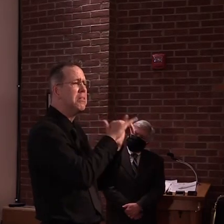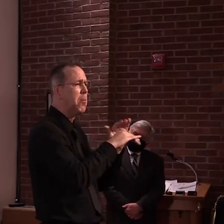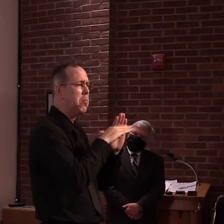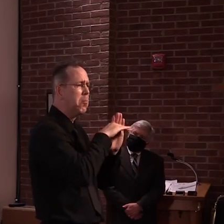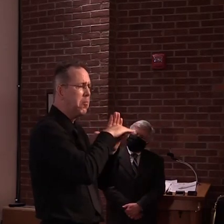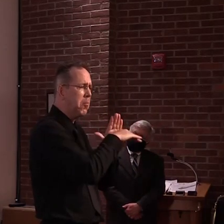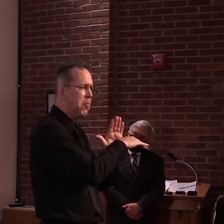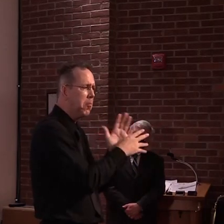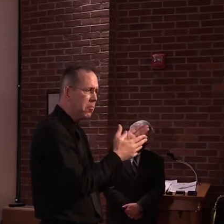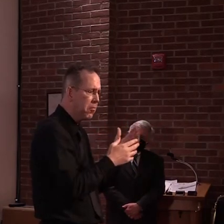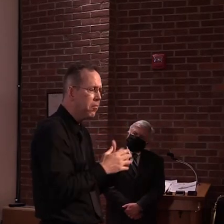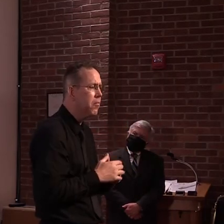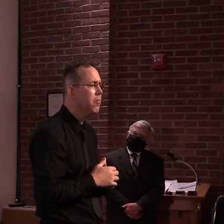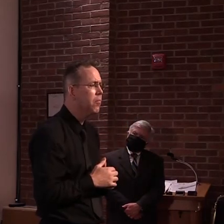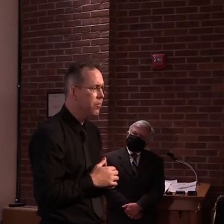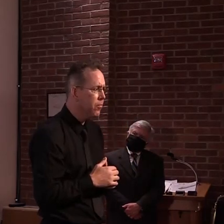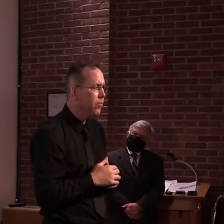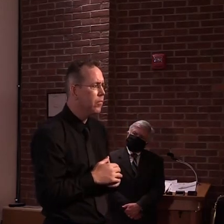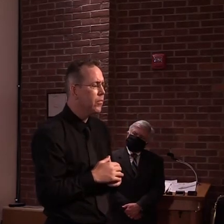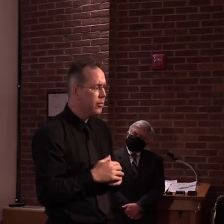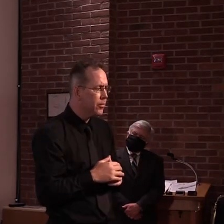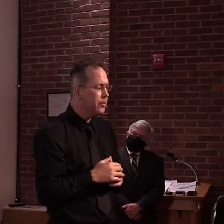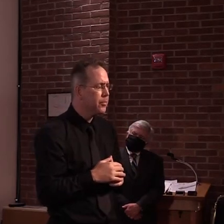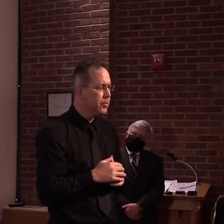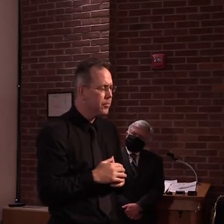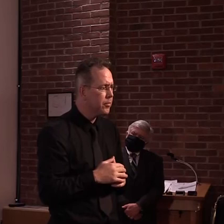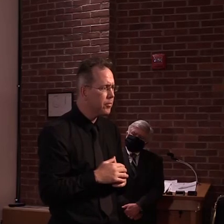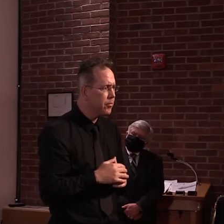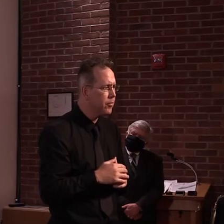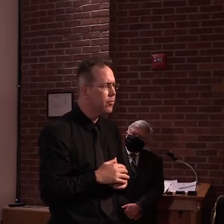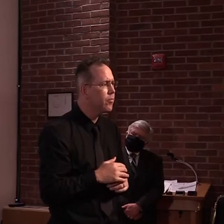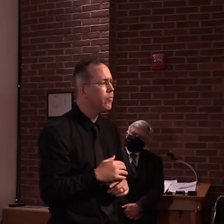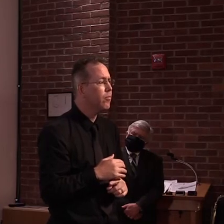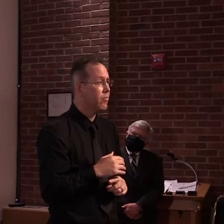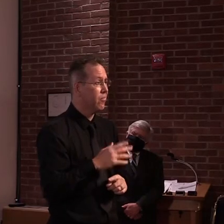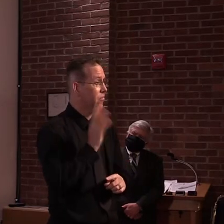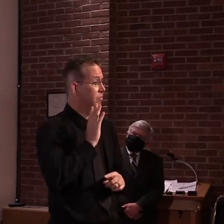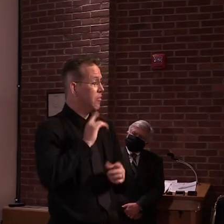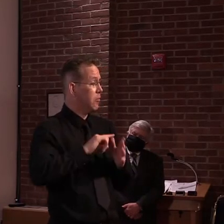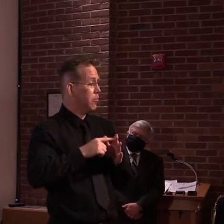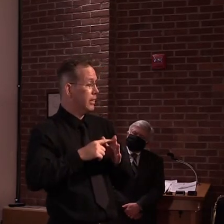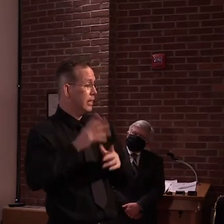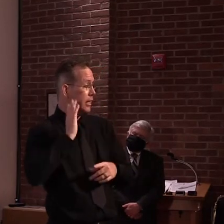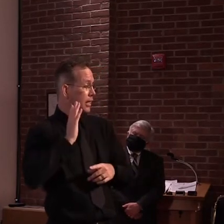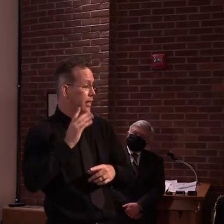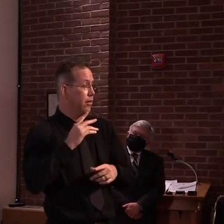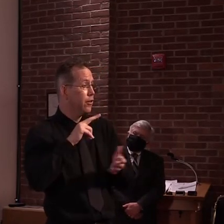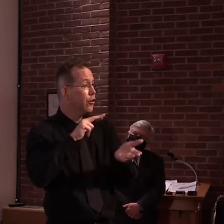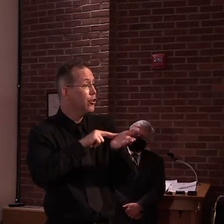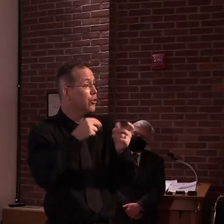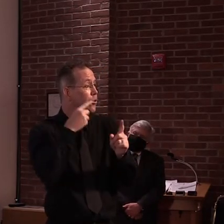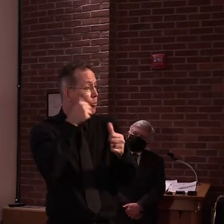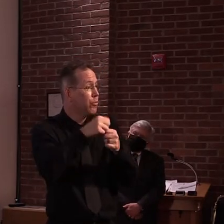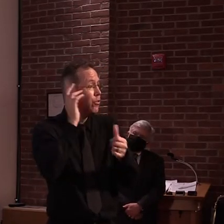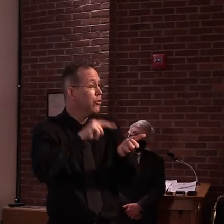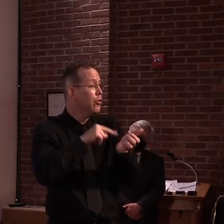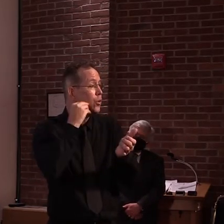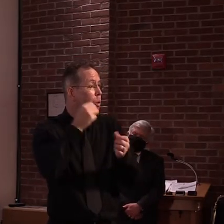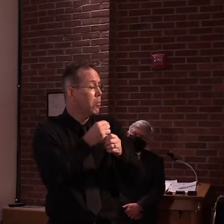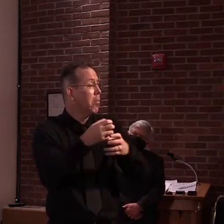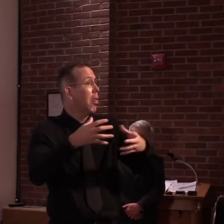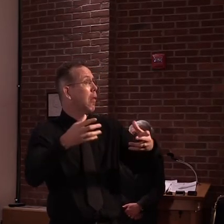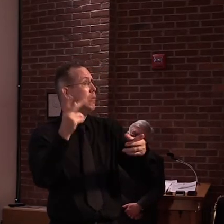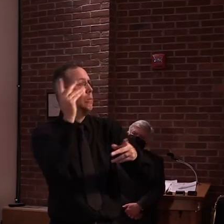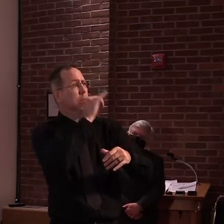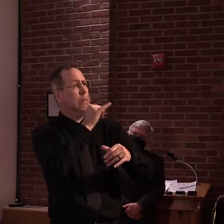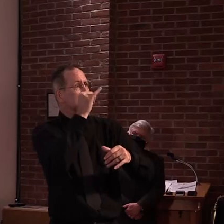in the outbreak when we had one or two long-term care facilities that had large numbers of cases. If we looked at that